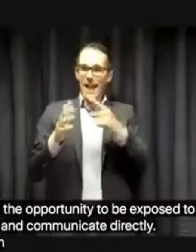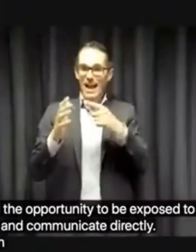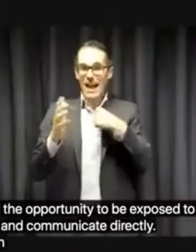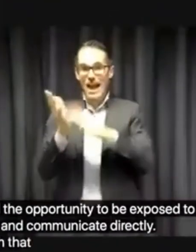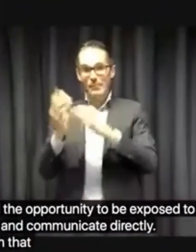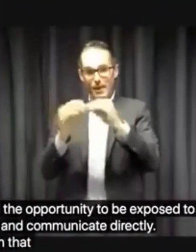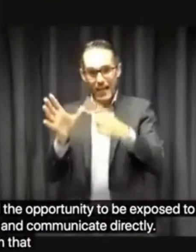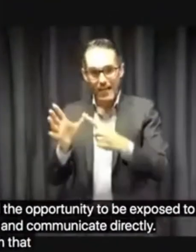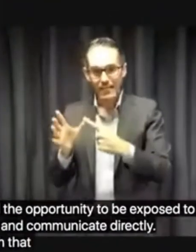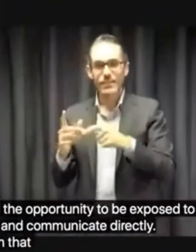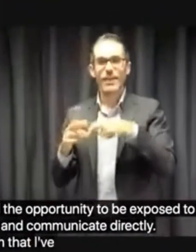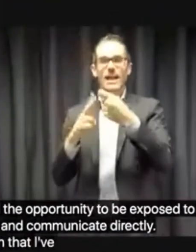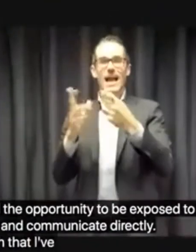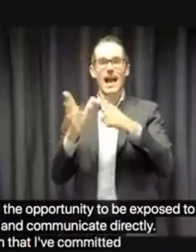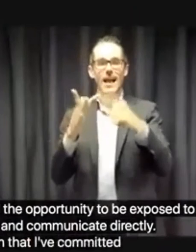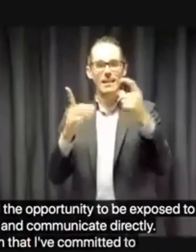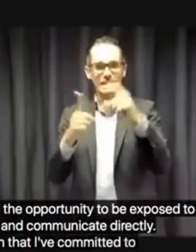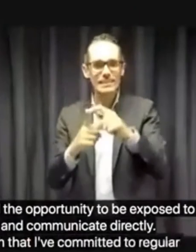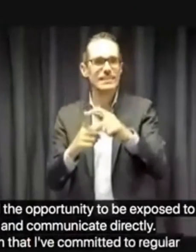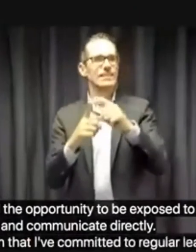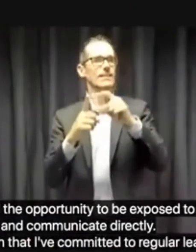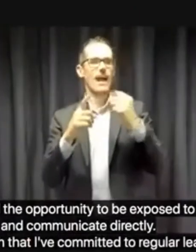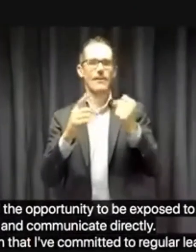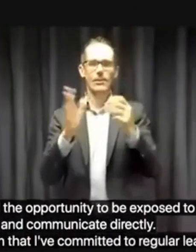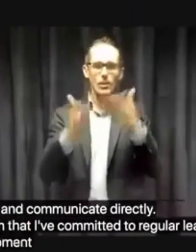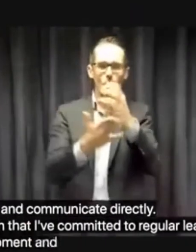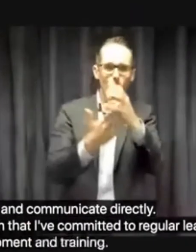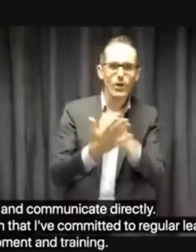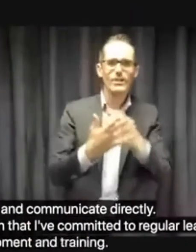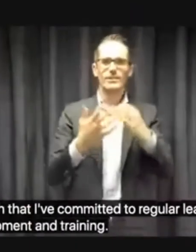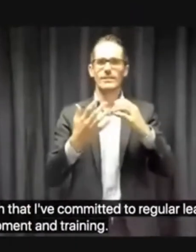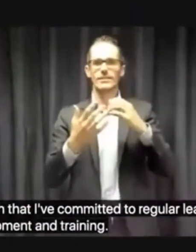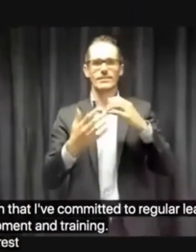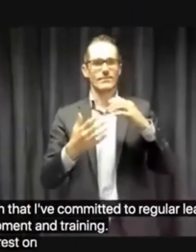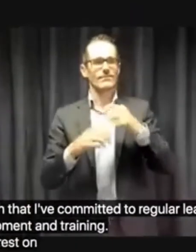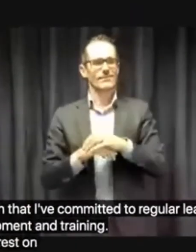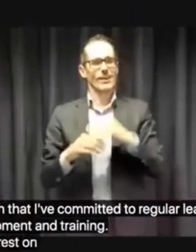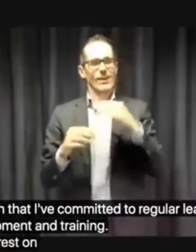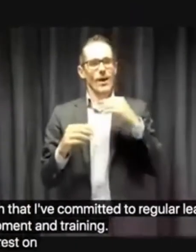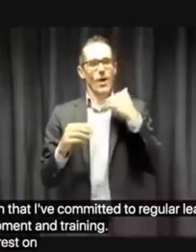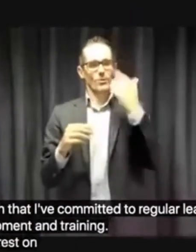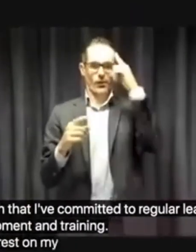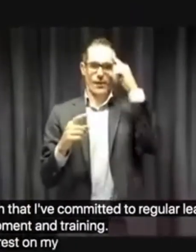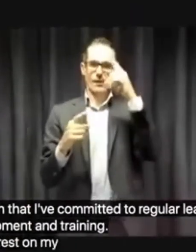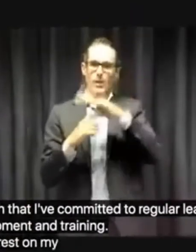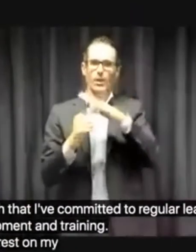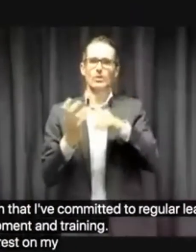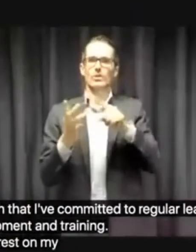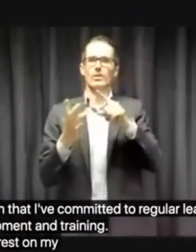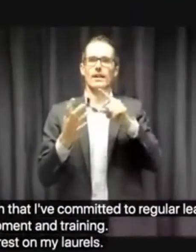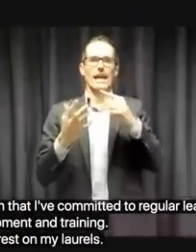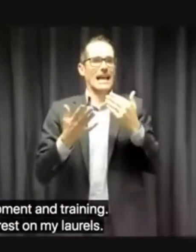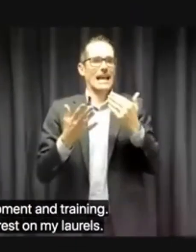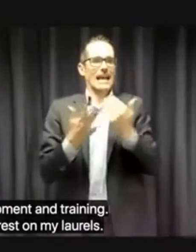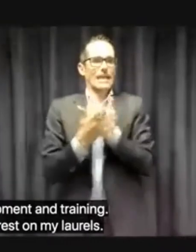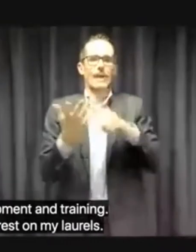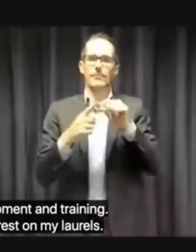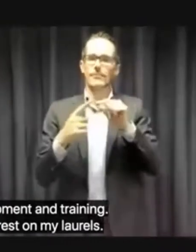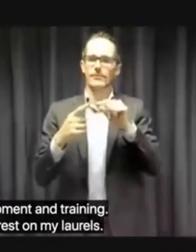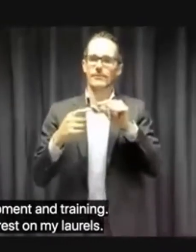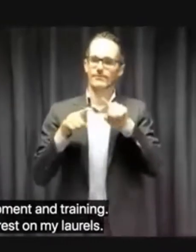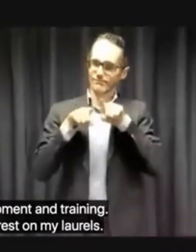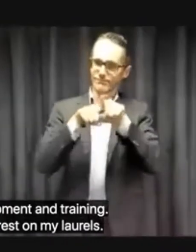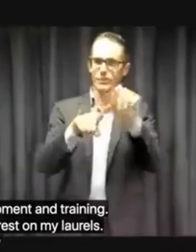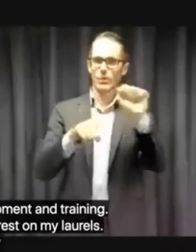training. I've been arrested on my models, I did my MBA, AICD course, various other short courses. And it's always important